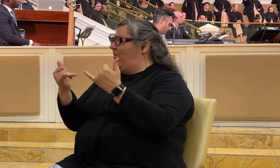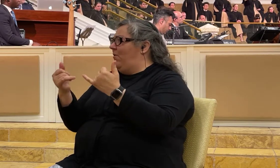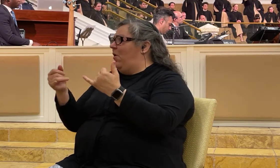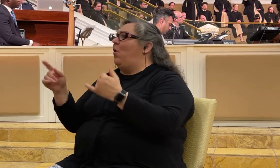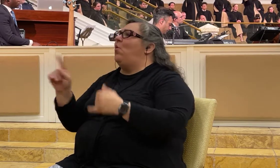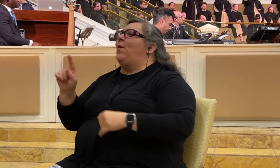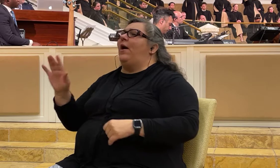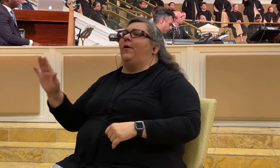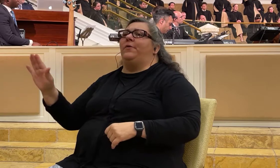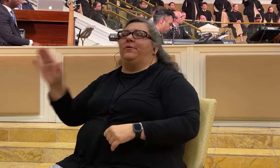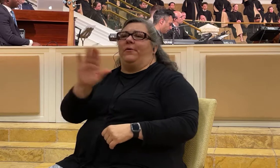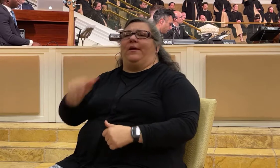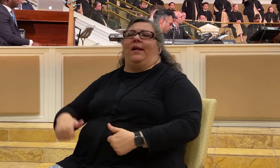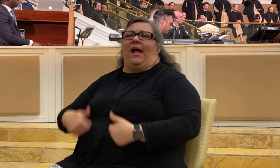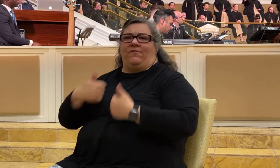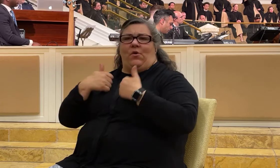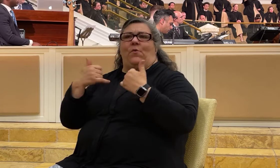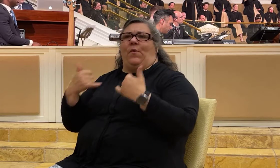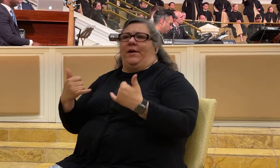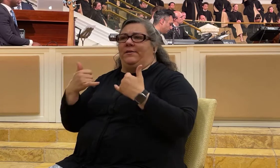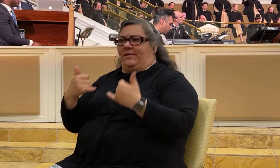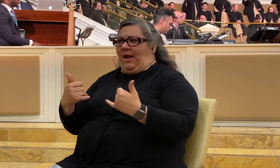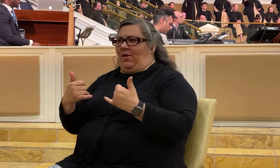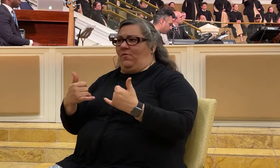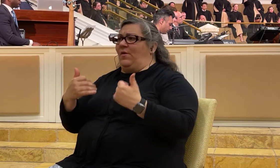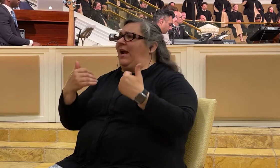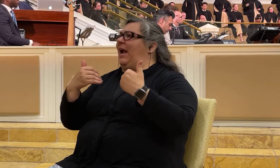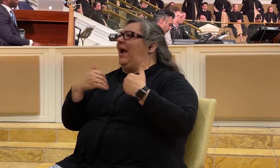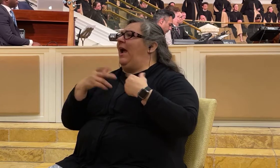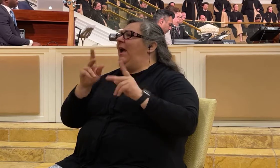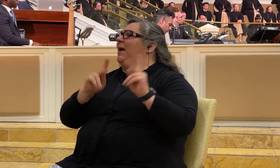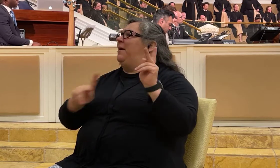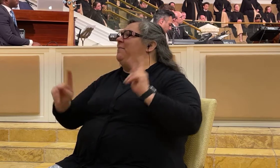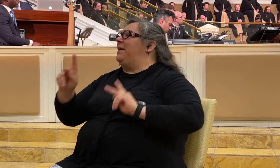we're at. We're at a place of superficial people